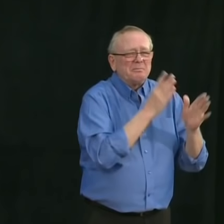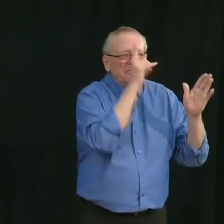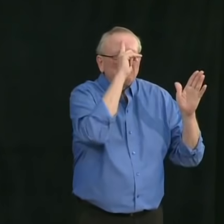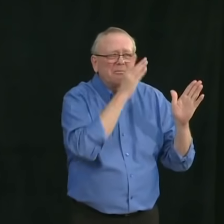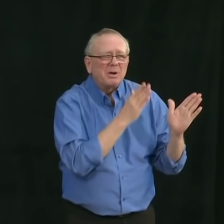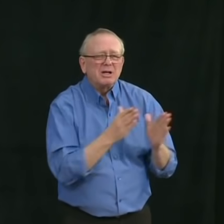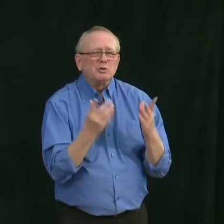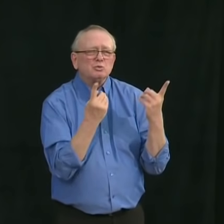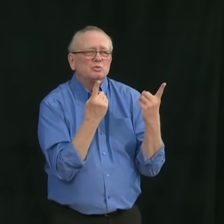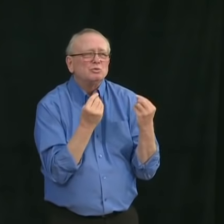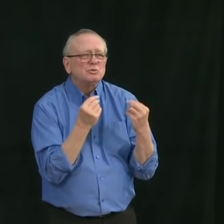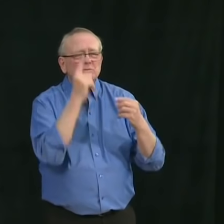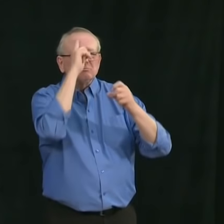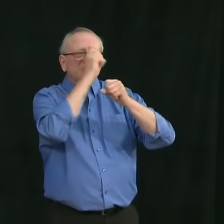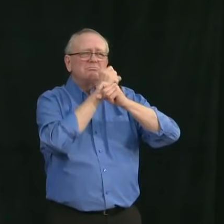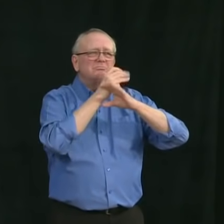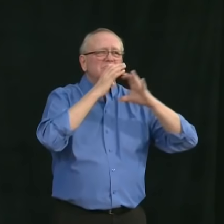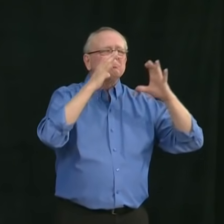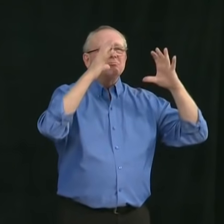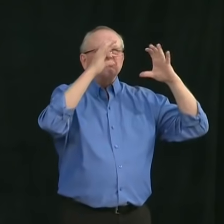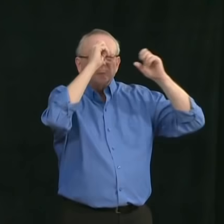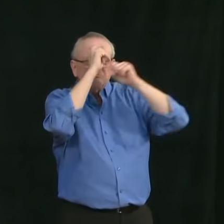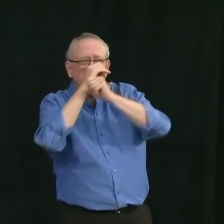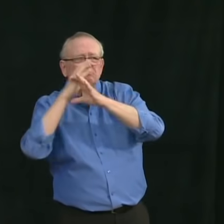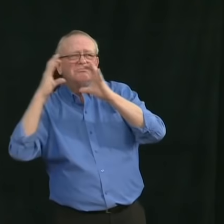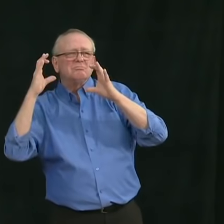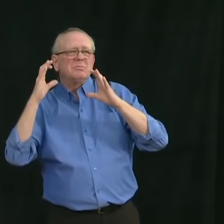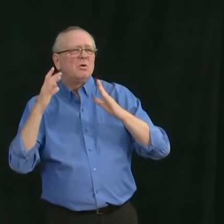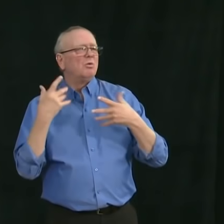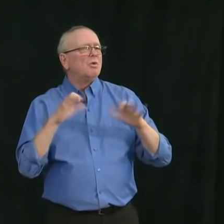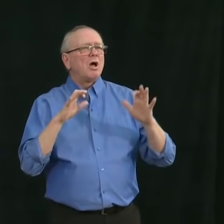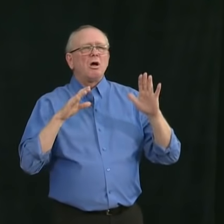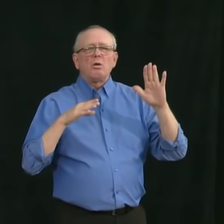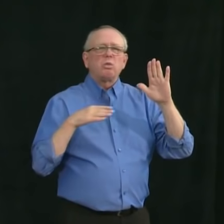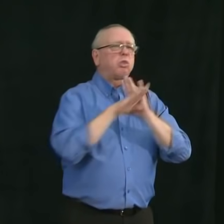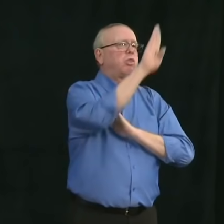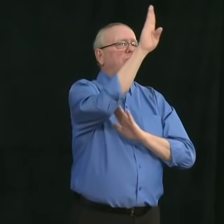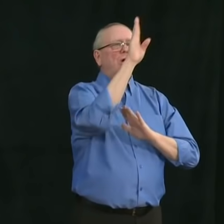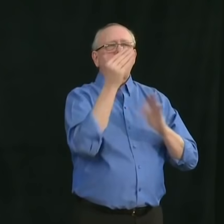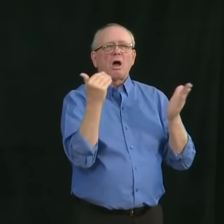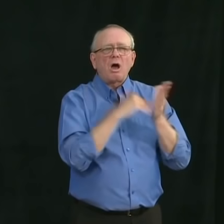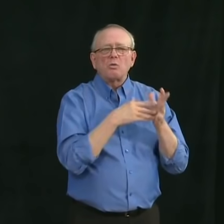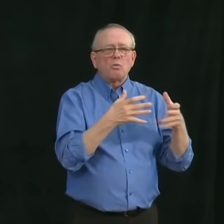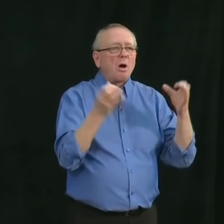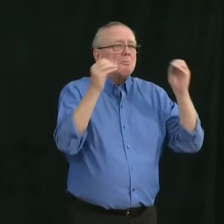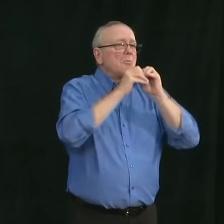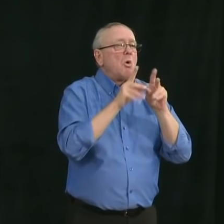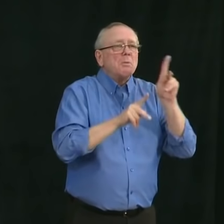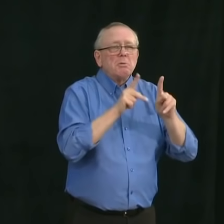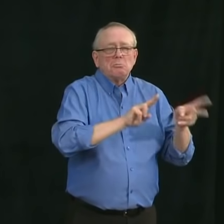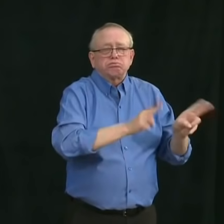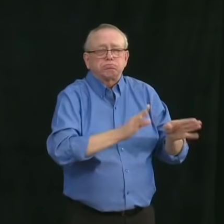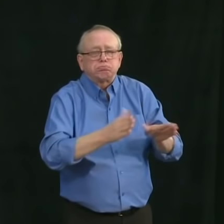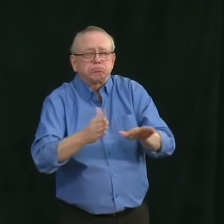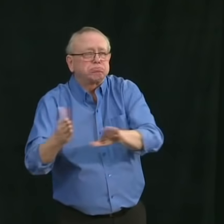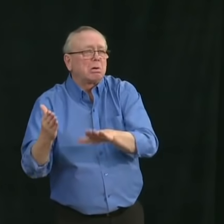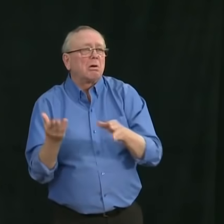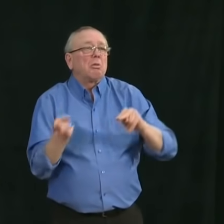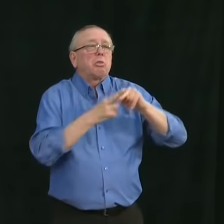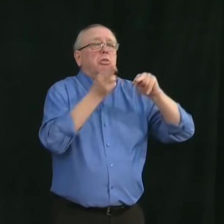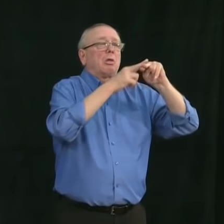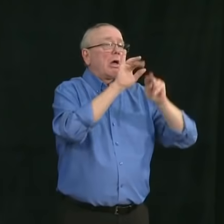transmission with more ICU admissions and deaths. In the meantime, please know you can go outside and enjoy the